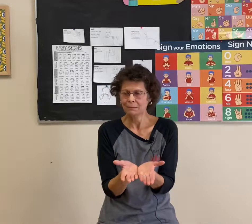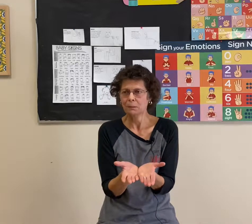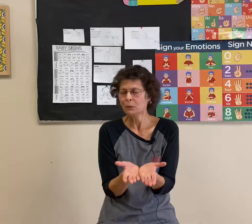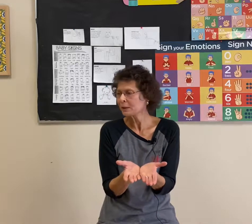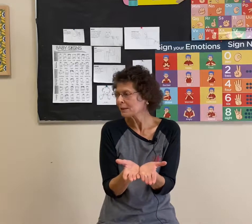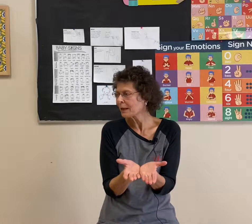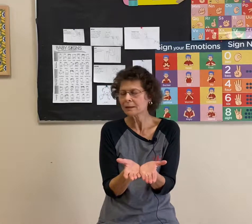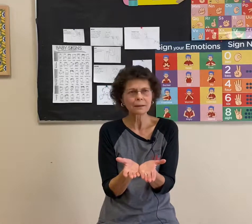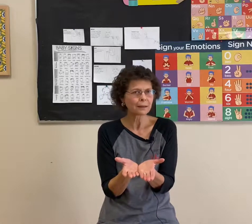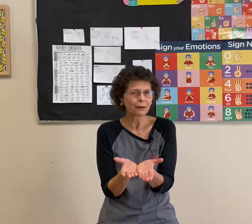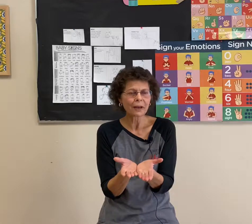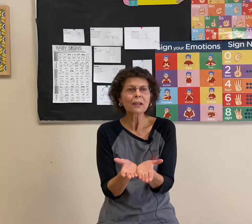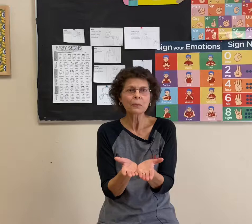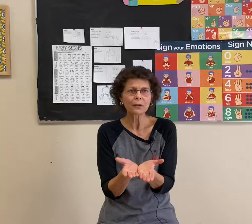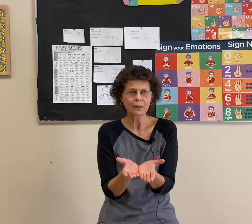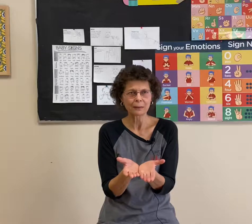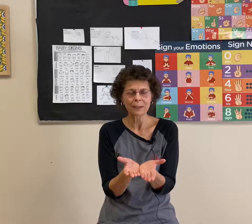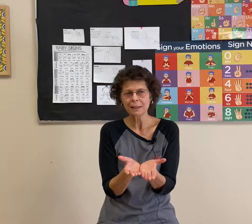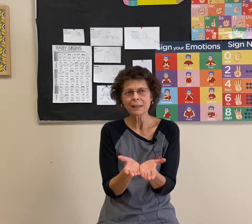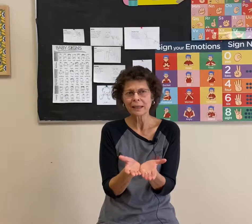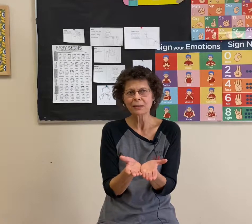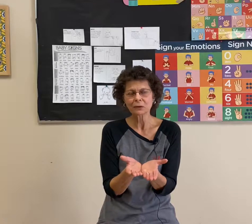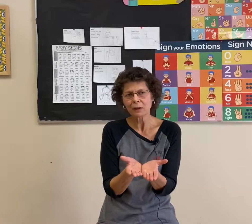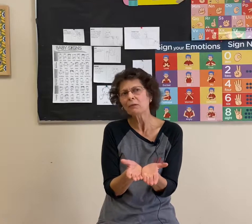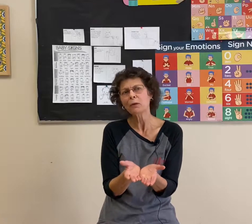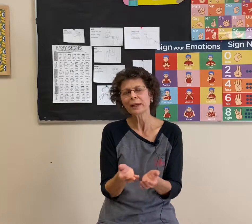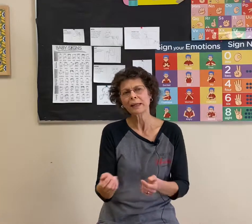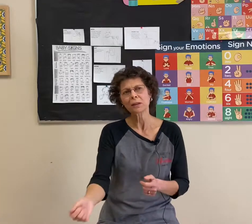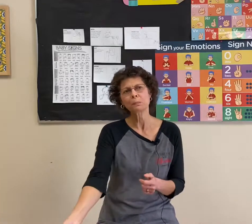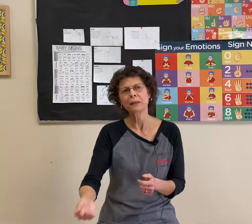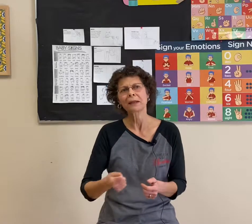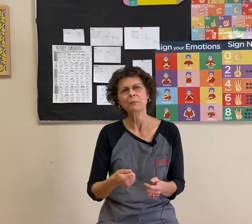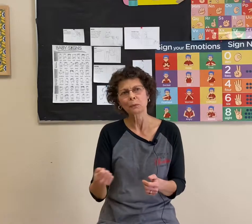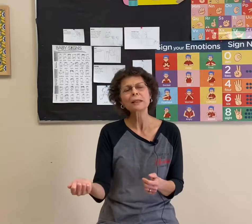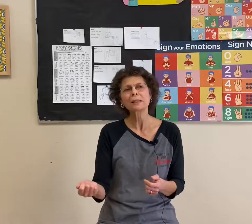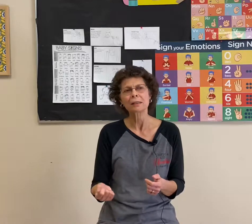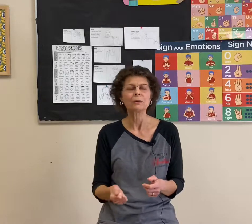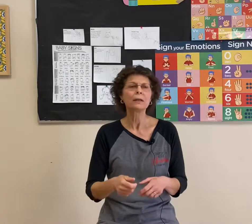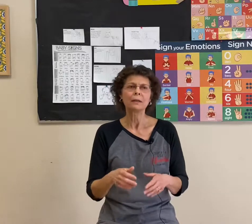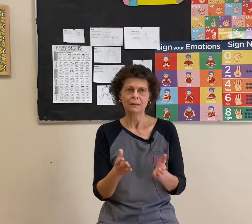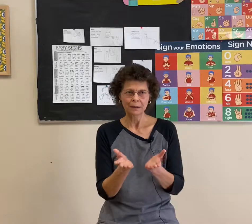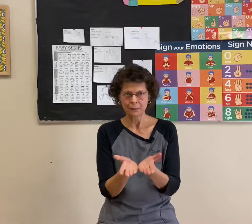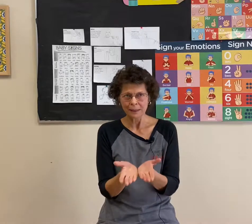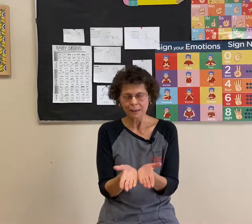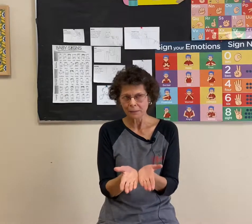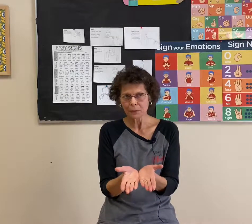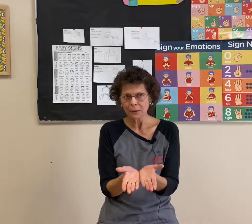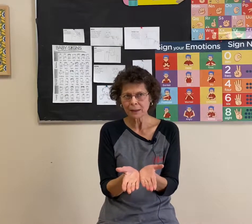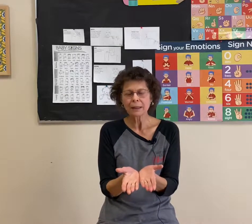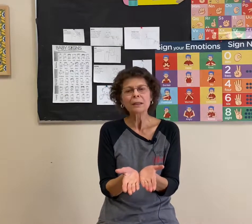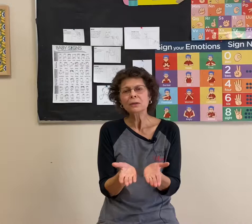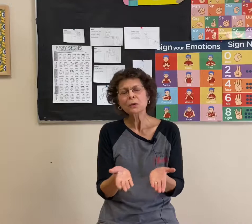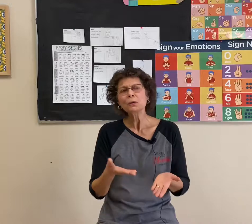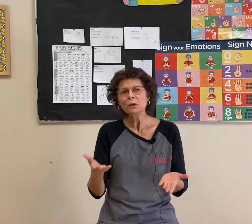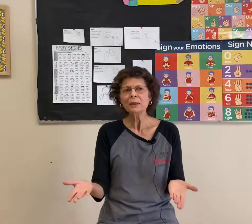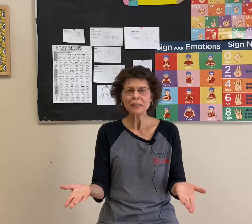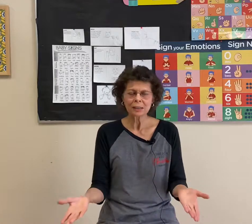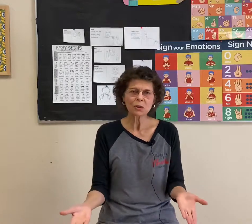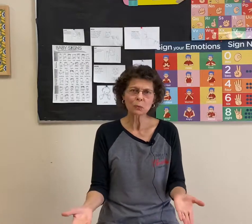is not available to them, it's not down at their level, they can't just pick it up and bring it to you. They may sign book. So you as a teacher will